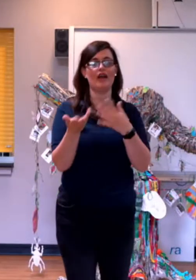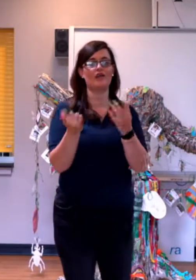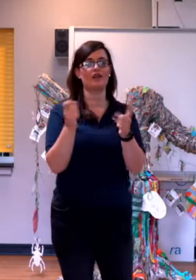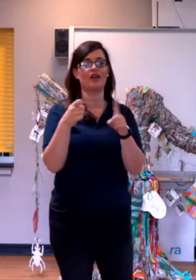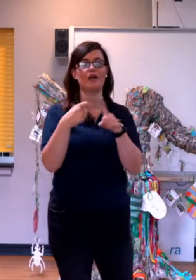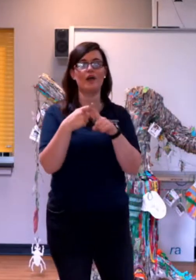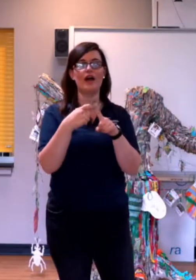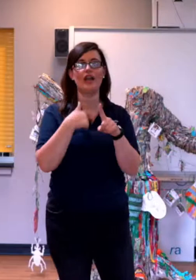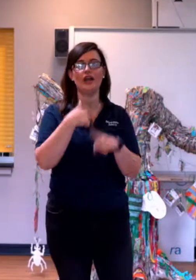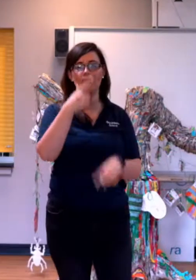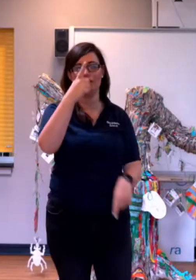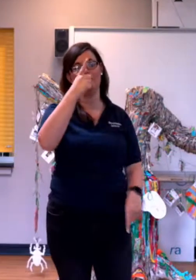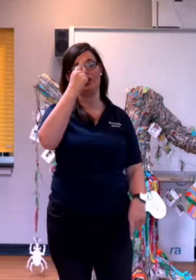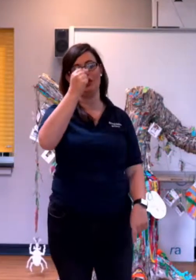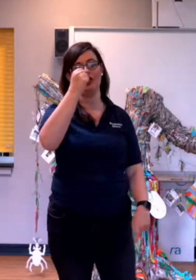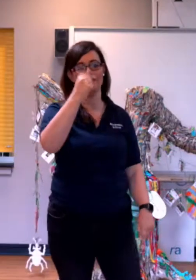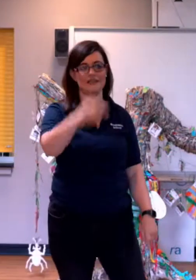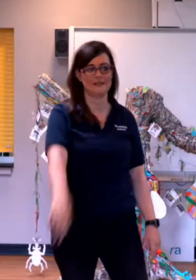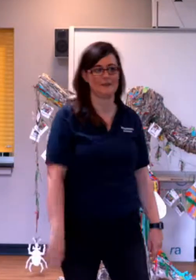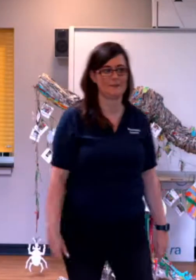the koala who could.